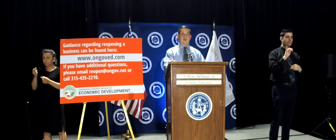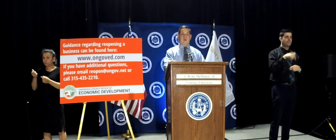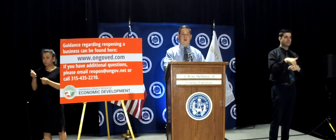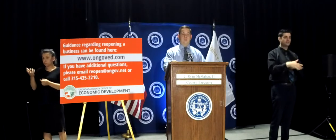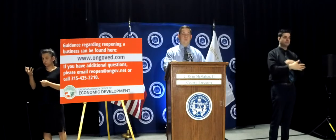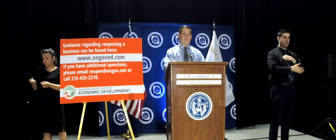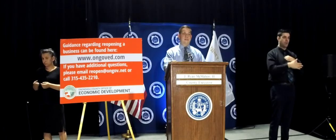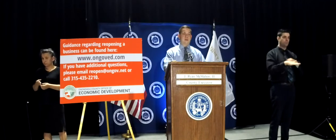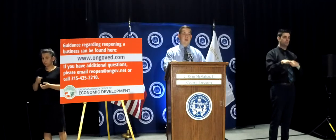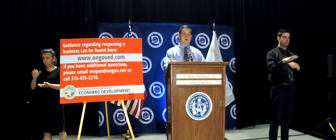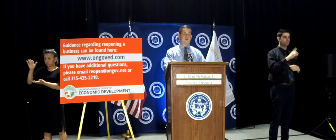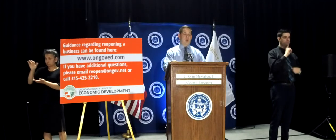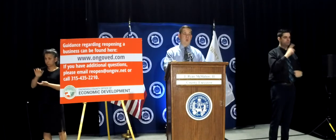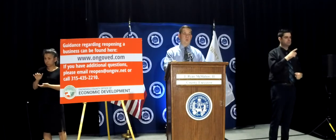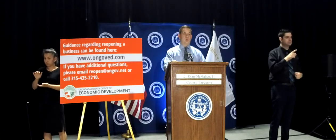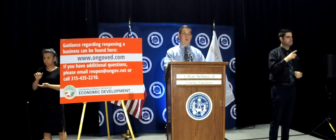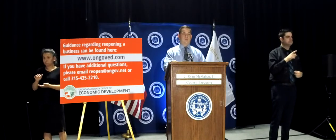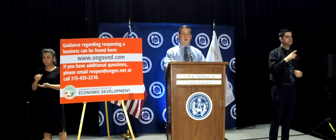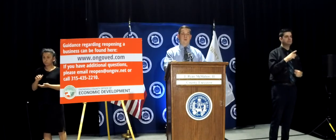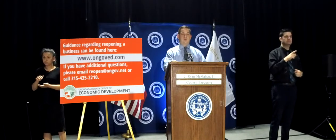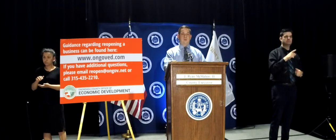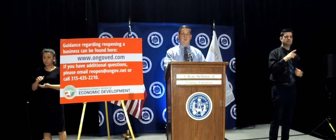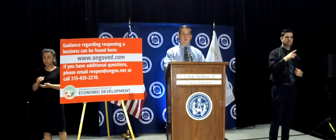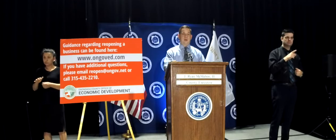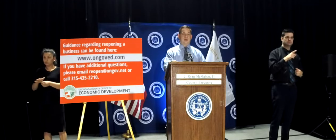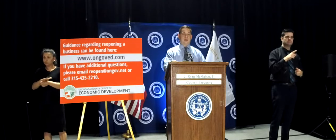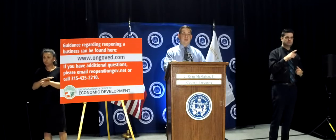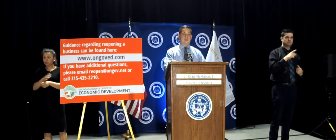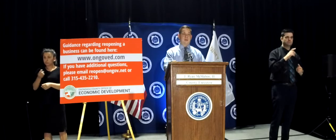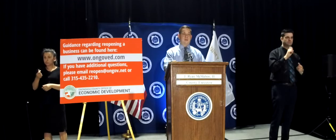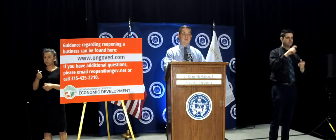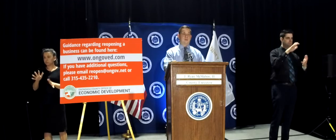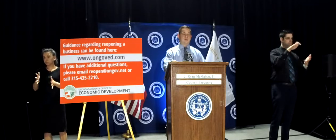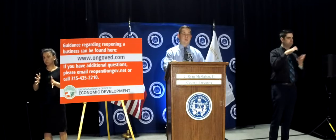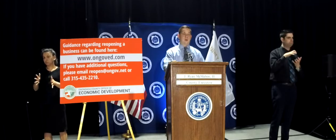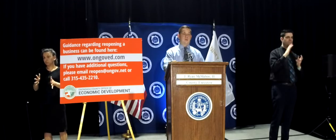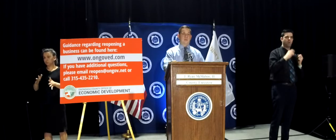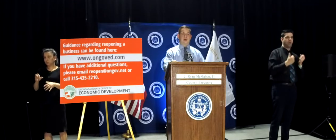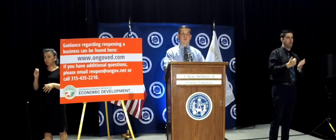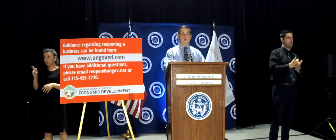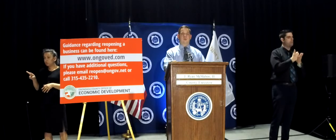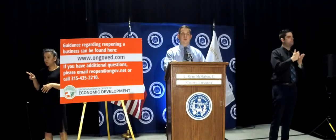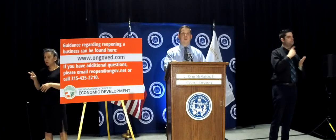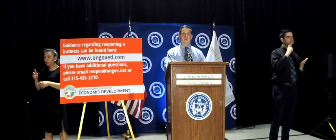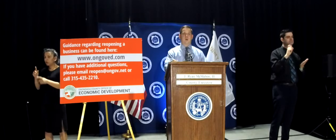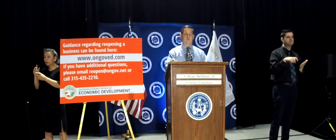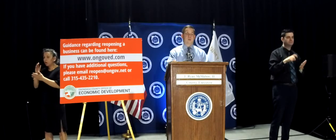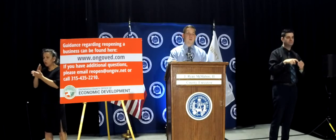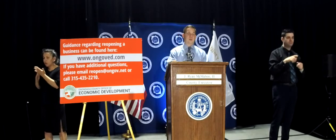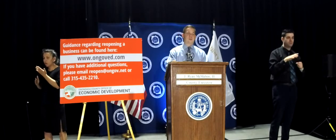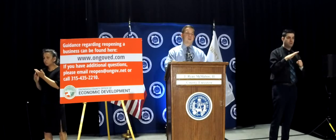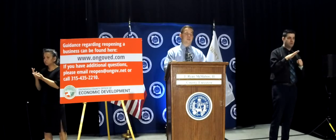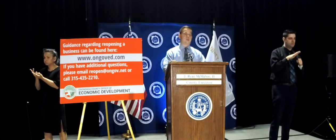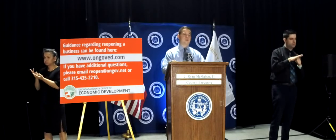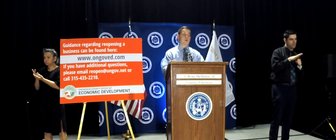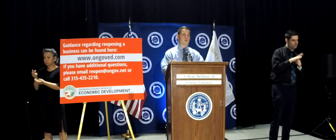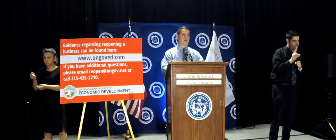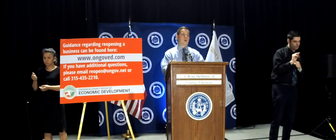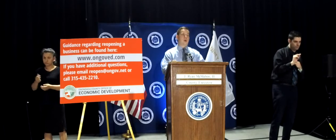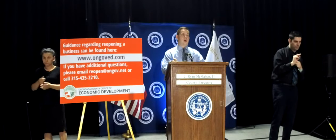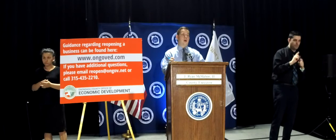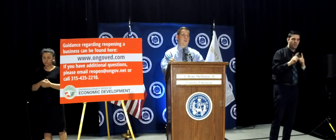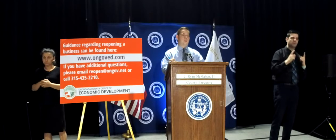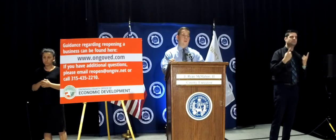substantial amount of help. Is it enough? No. But we recognize that all of our problems won't be solved by one piece of legislation.